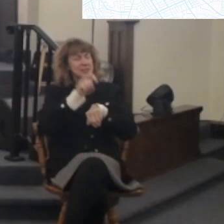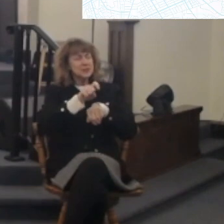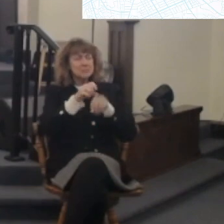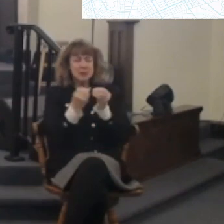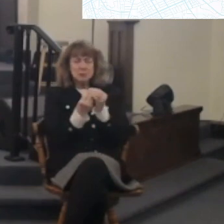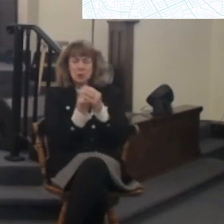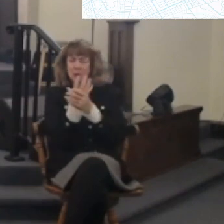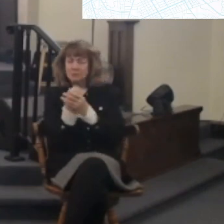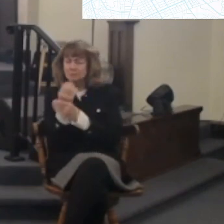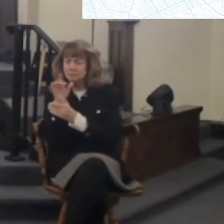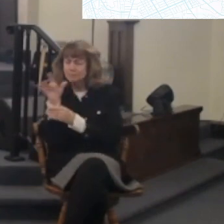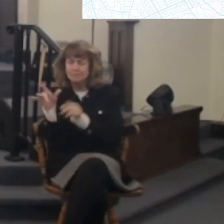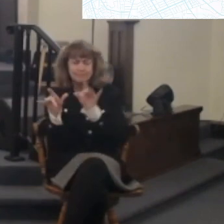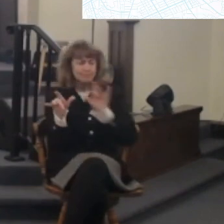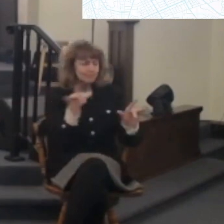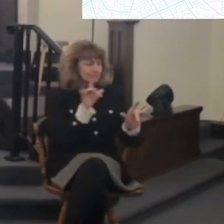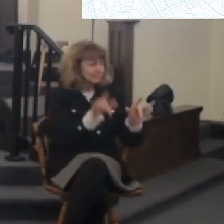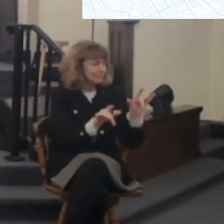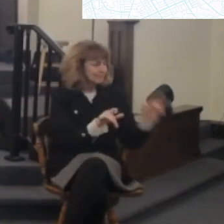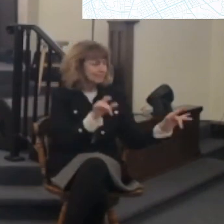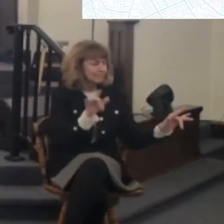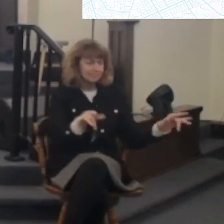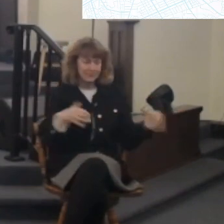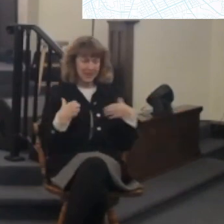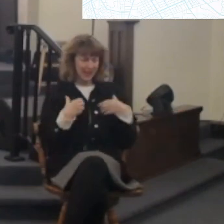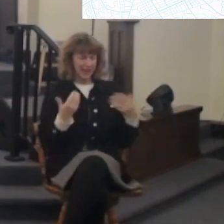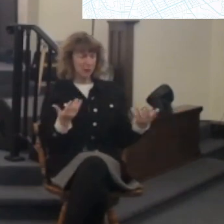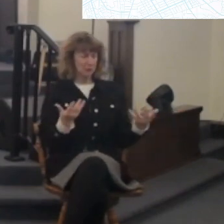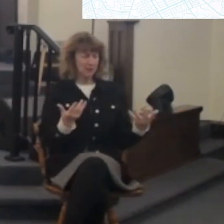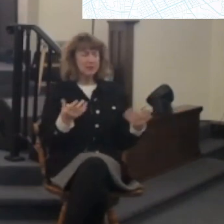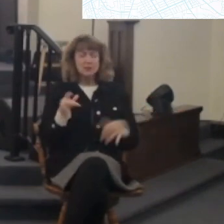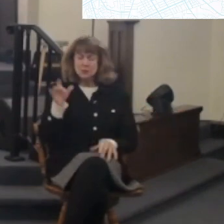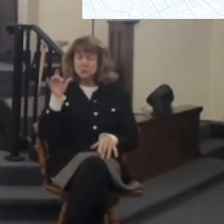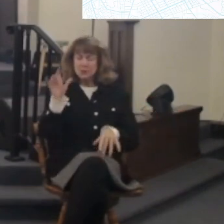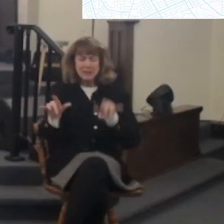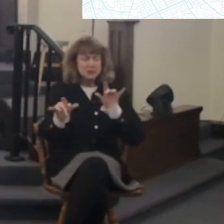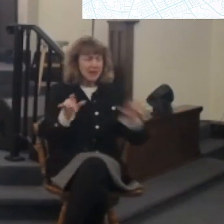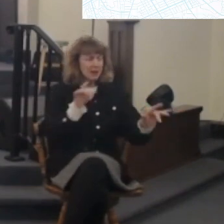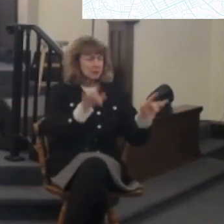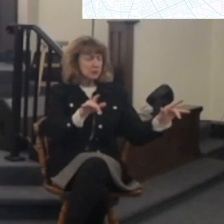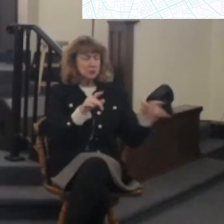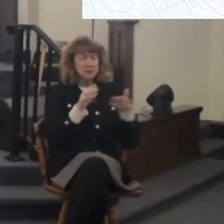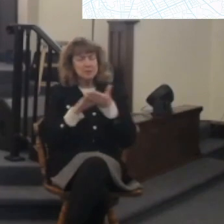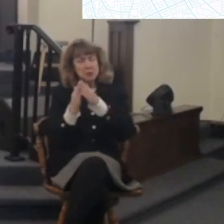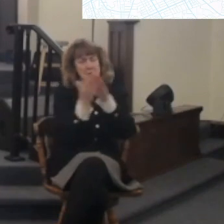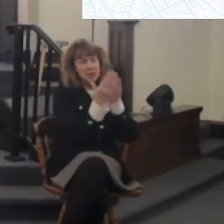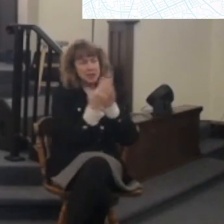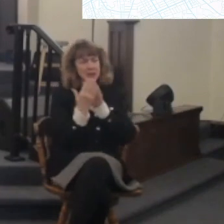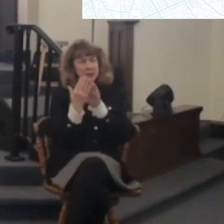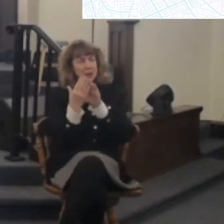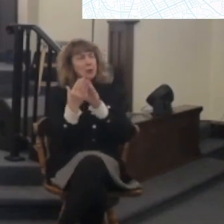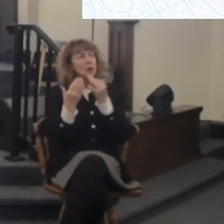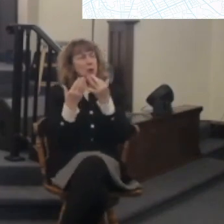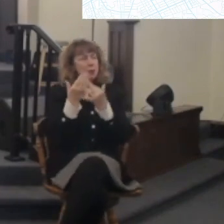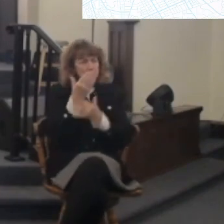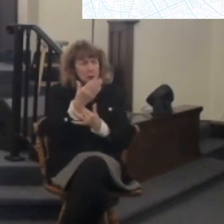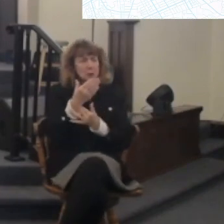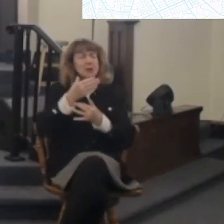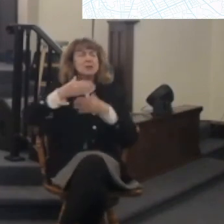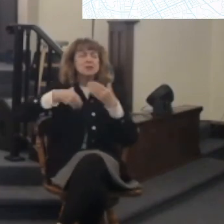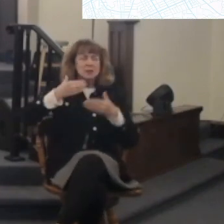part of the city well into the future and be a multi-generational congregation.